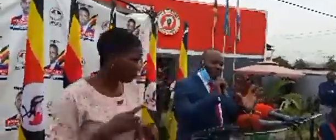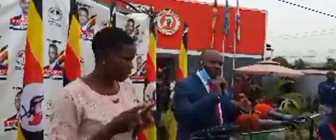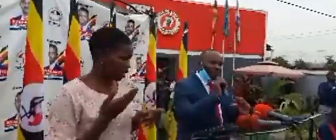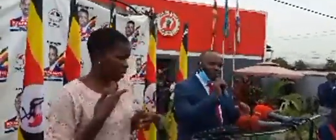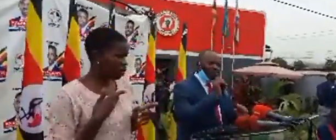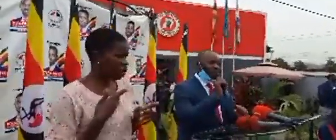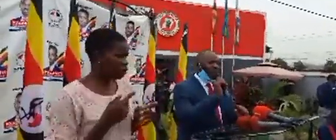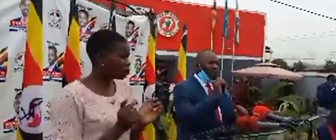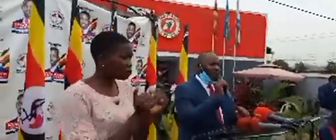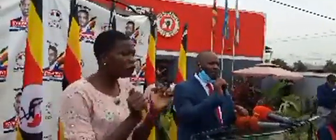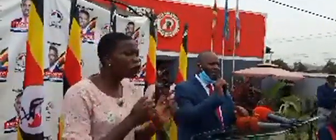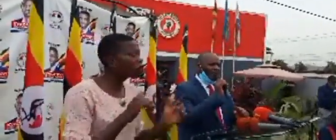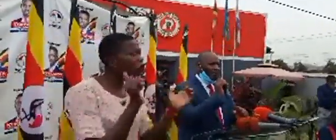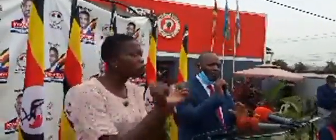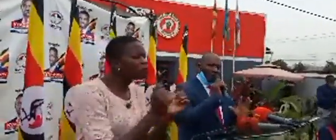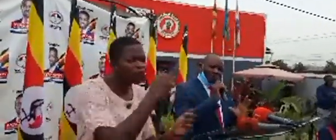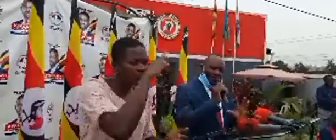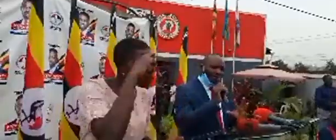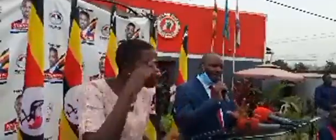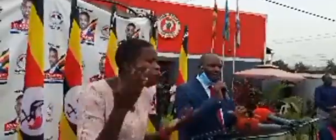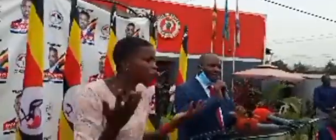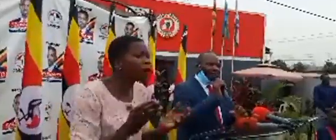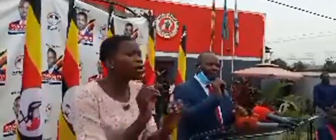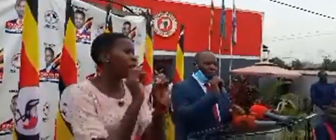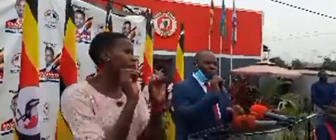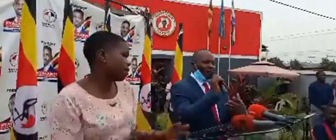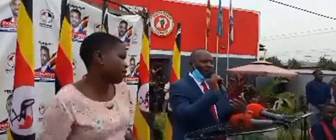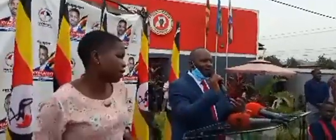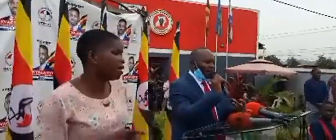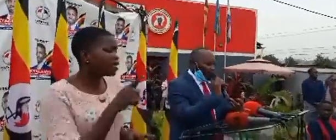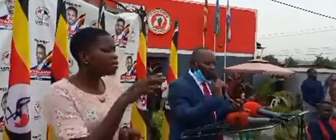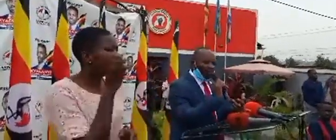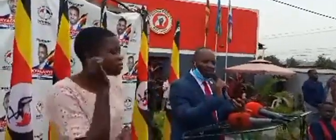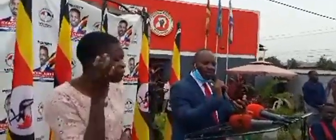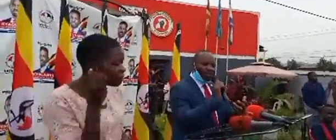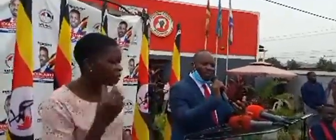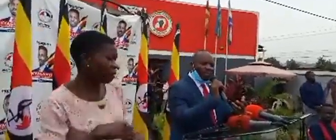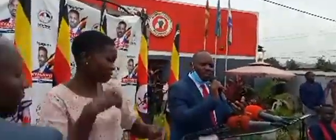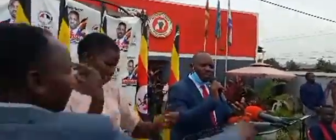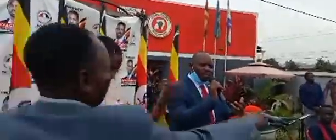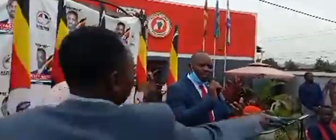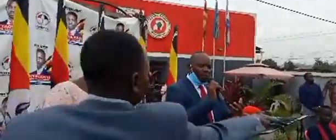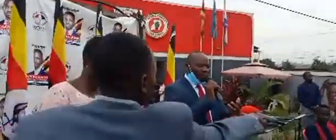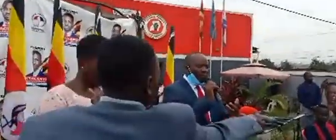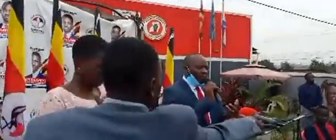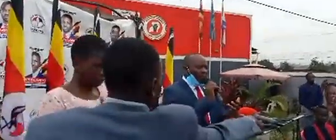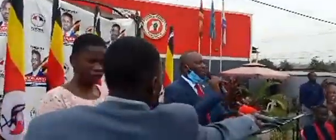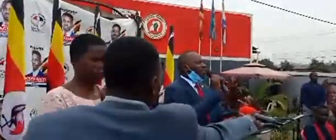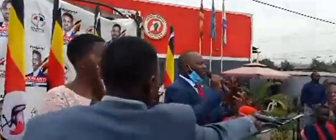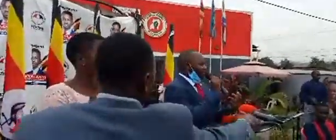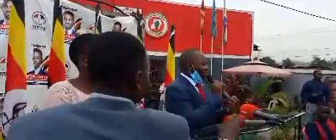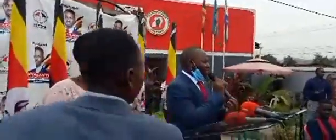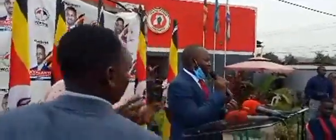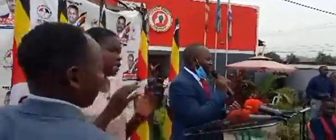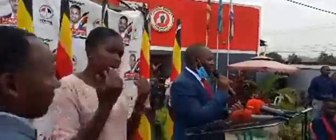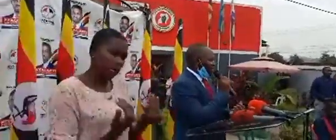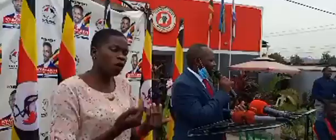gubakuddibwako n'akamu gonna. Balwadde, basiddwako ebisago. So